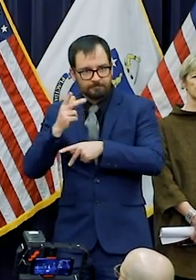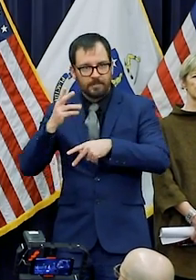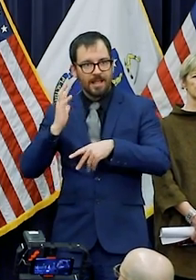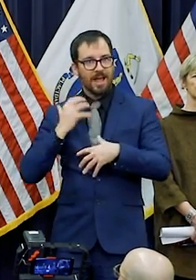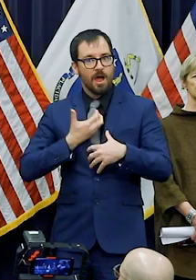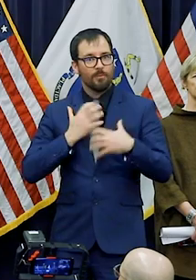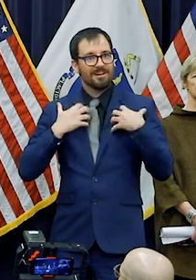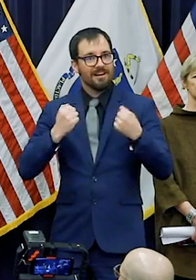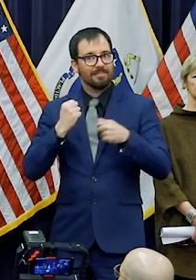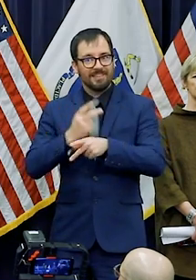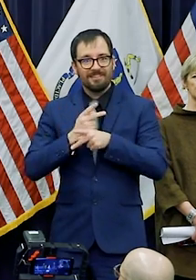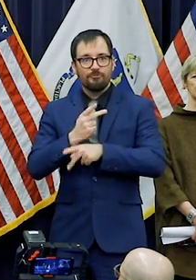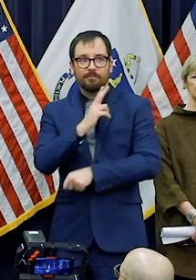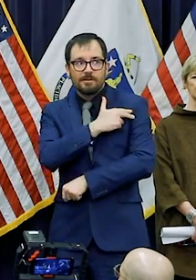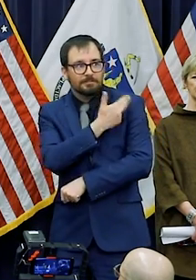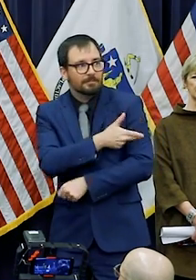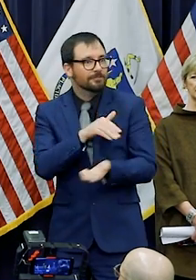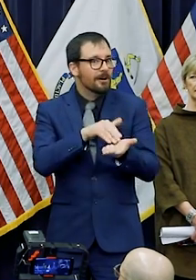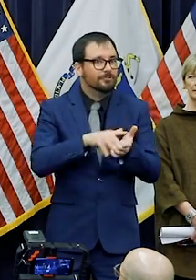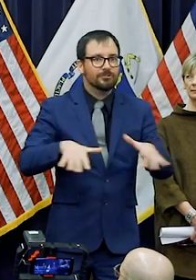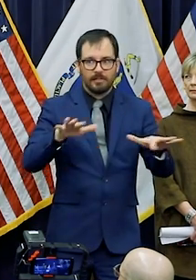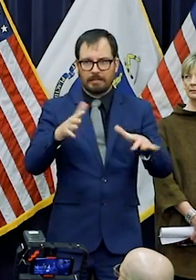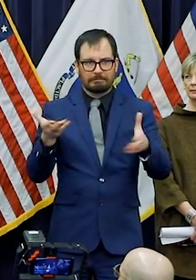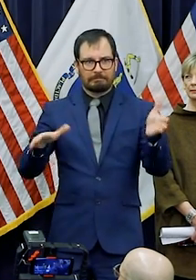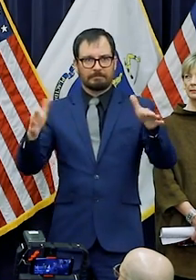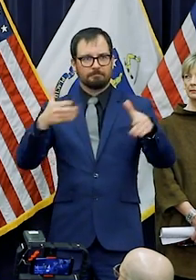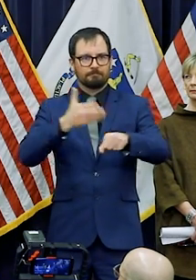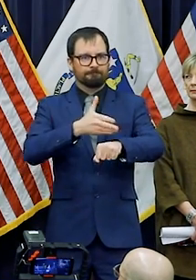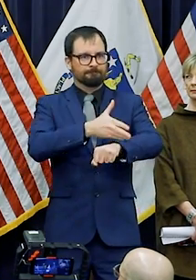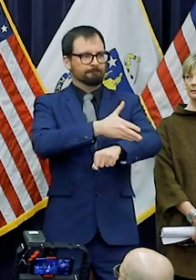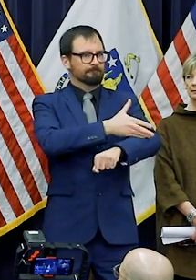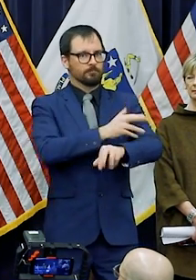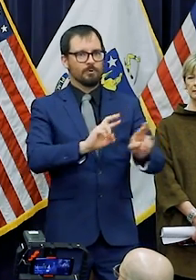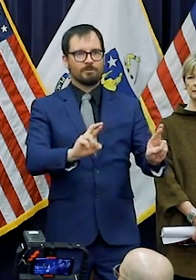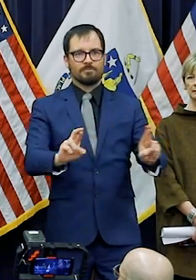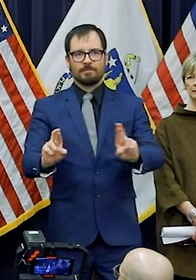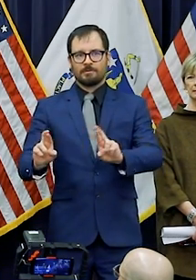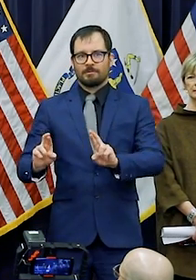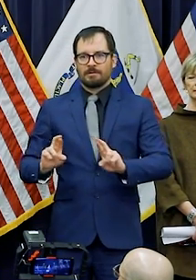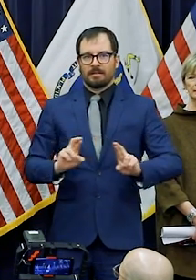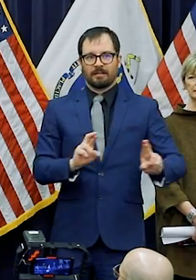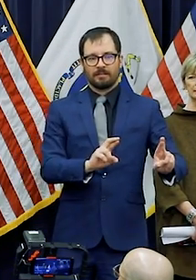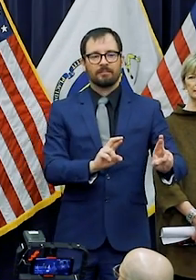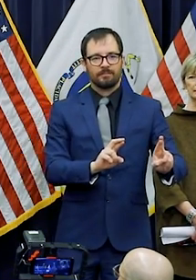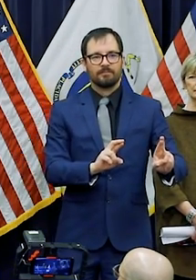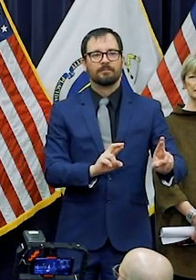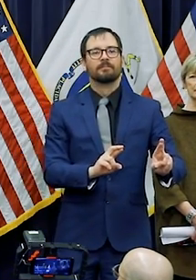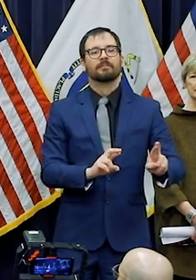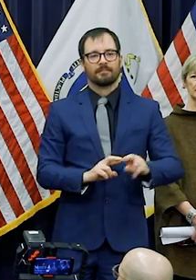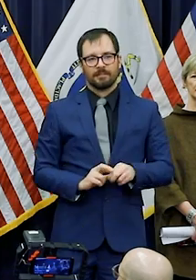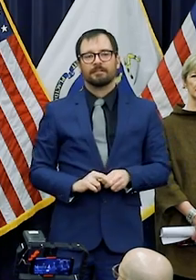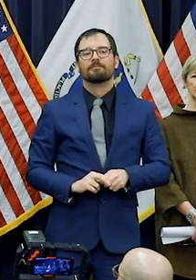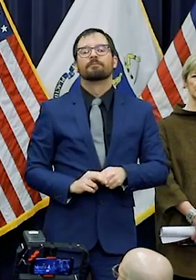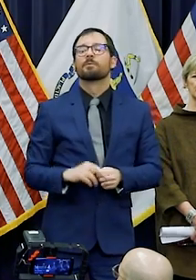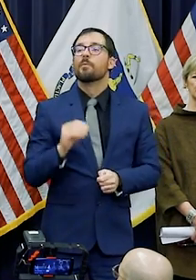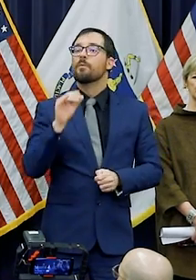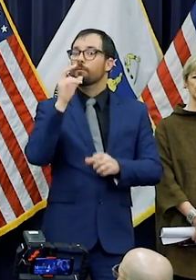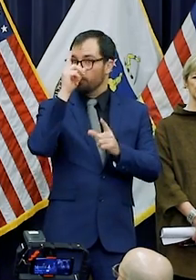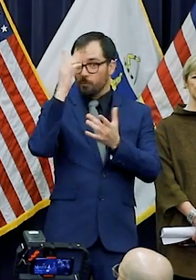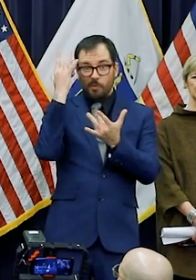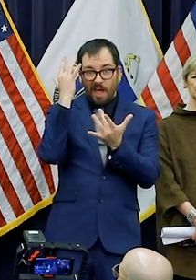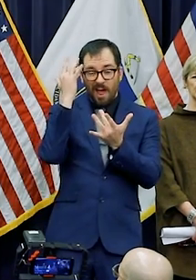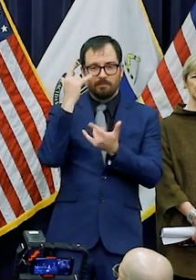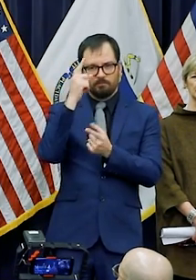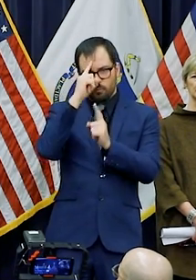our clinicians. As you have heard before, this is referred to as flattening of the curve. The social distancing we are